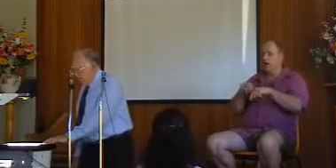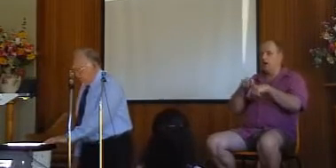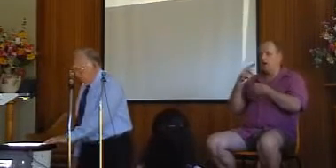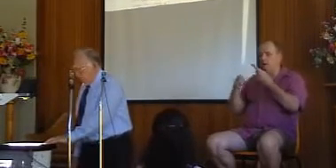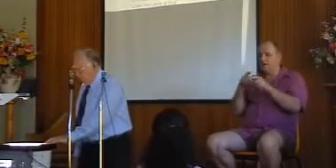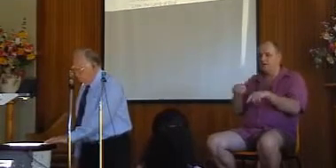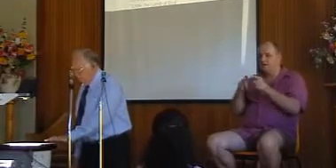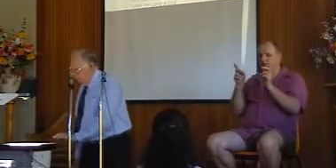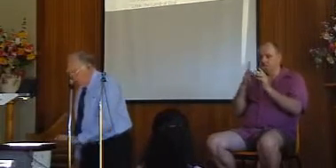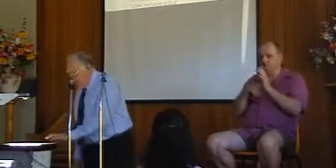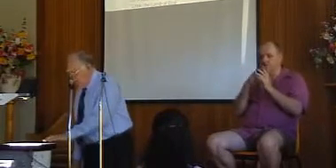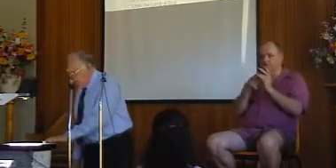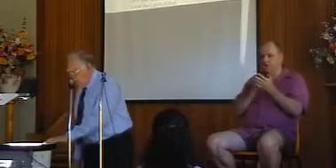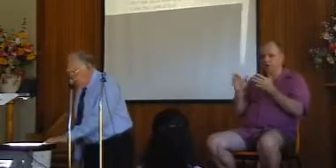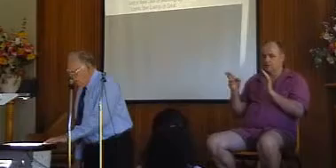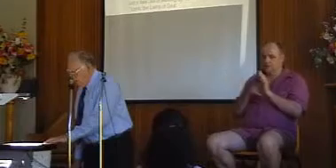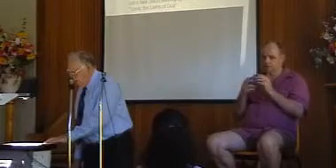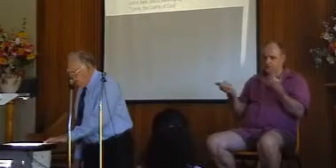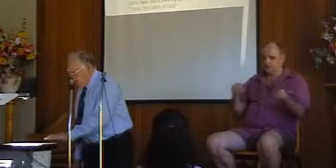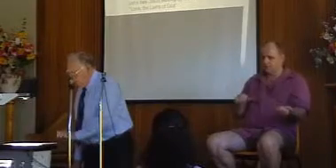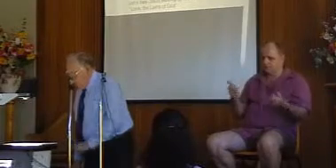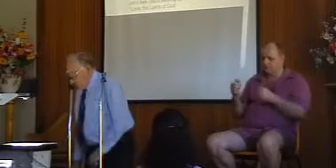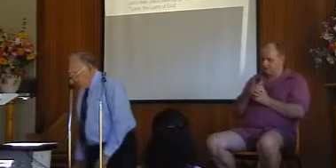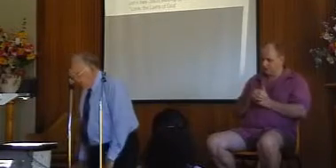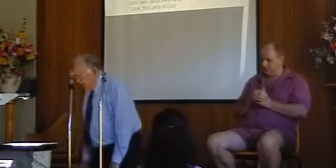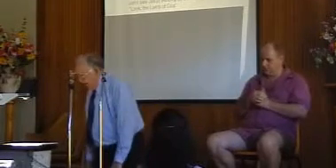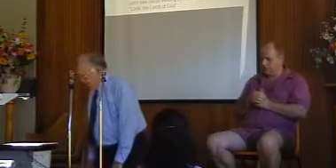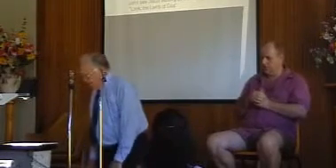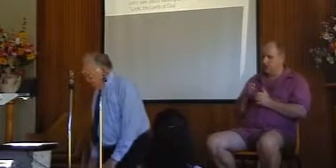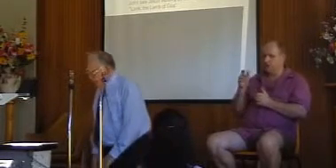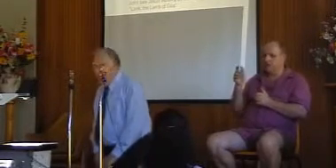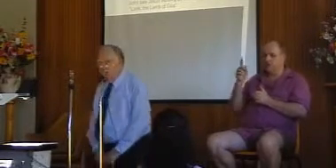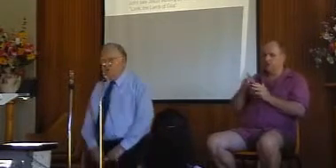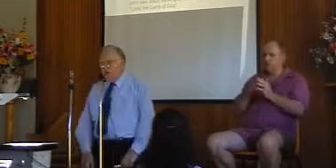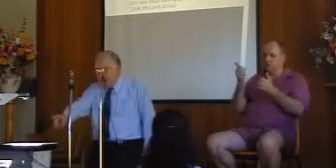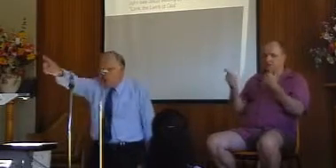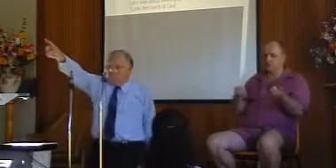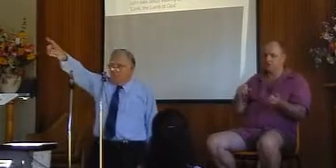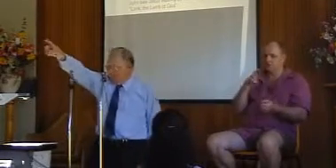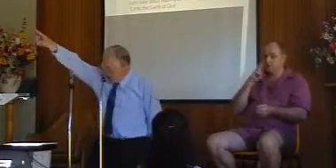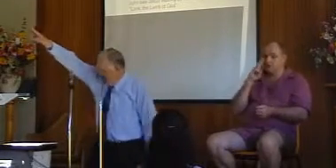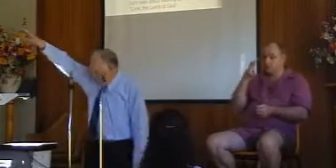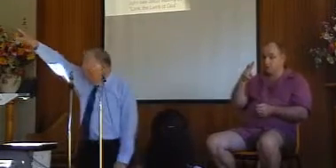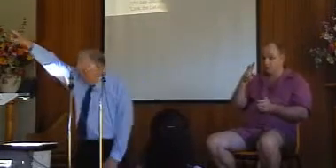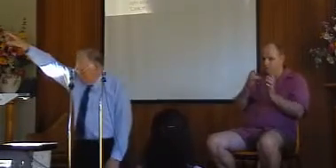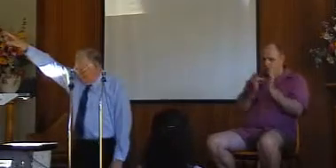had two of his followers with him. John saw Jesus walking by, and John said,